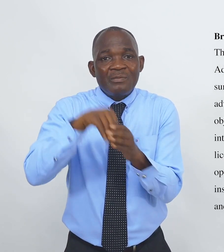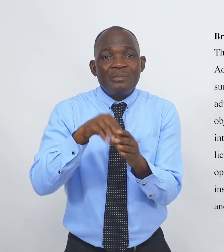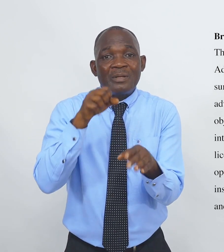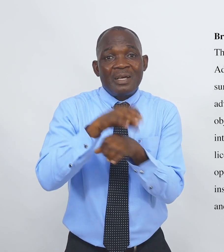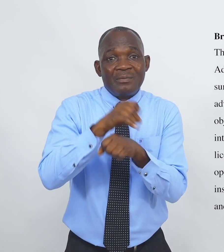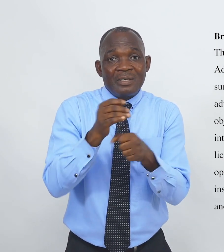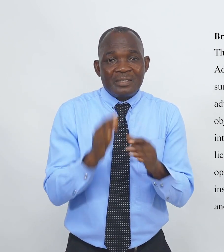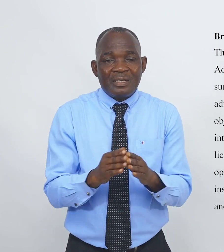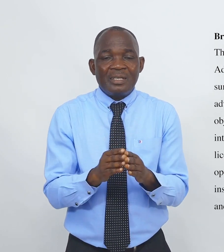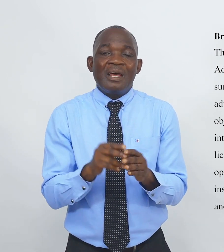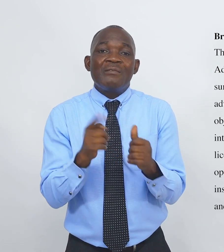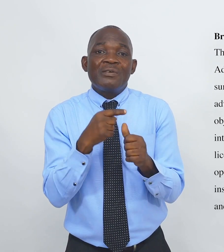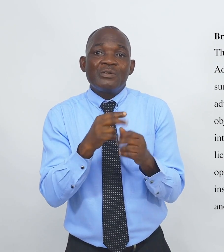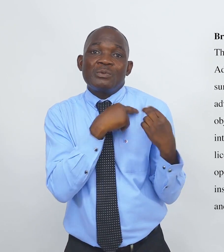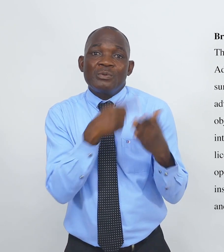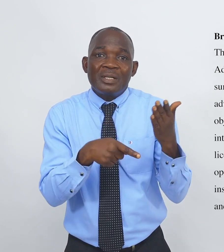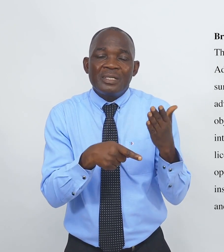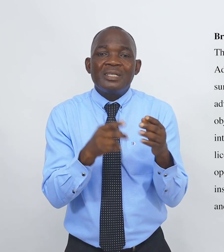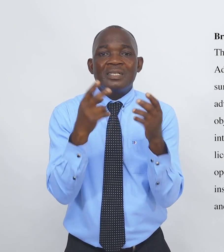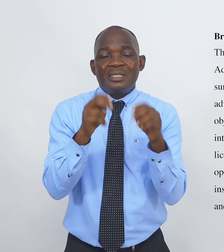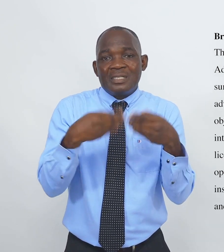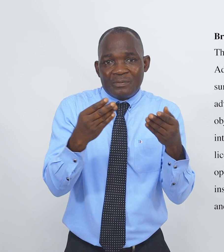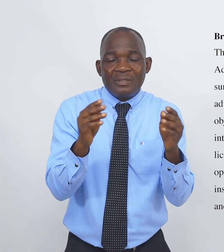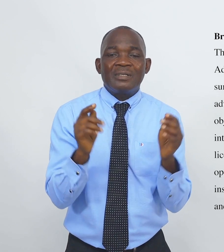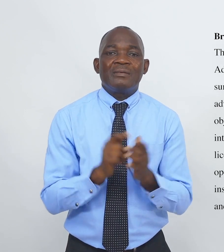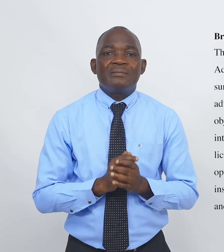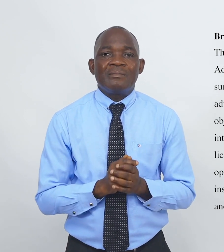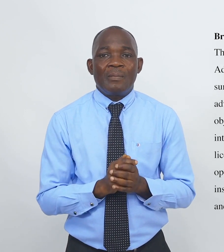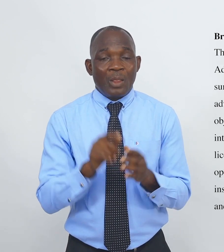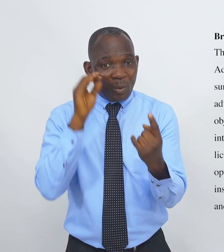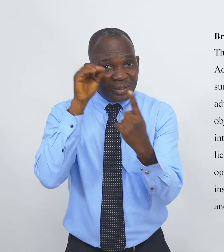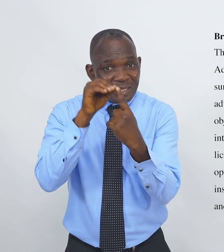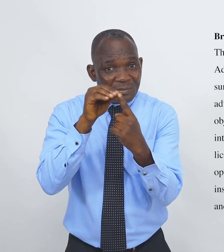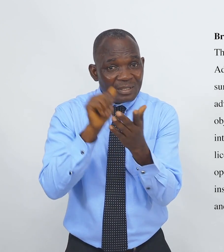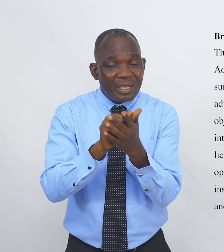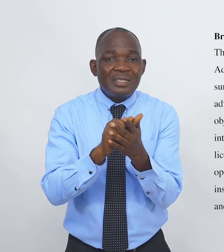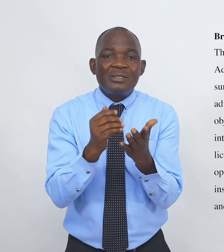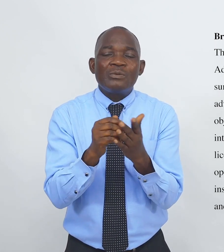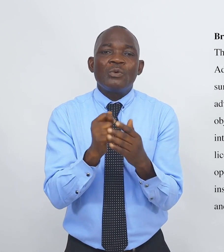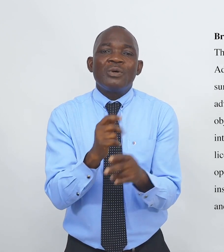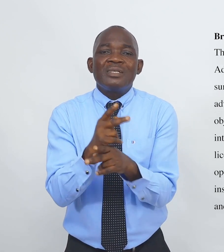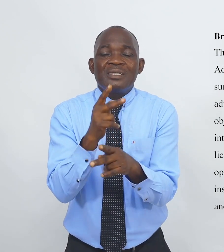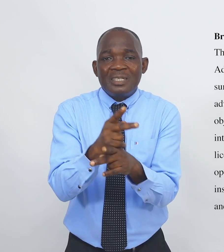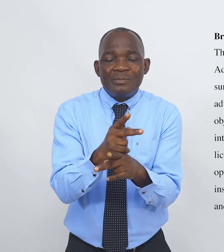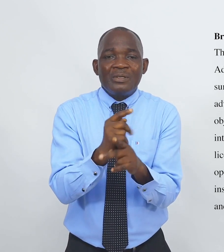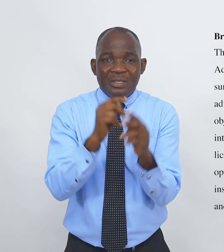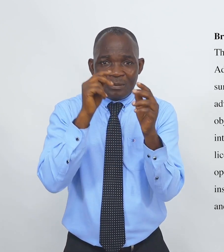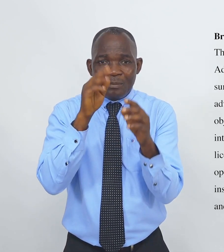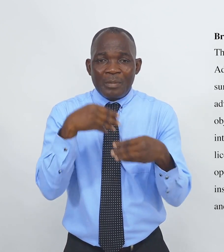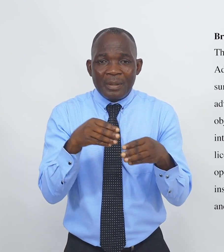primary dealers, and issuing houses. The objective of this surveillance is to preserve the integrity of the market and